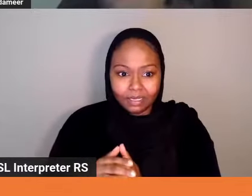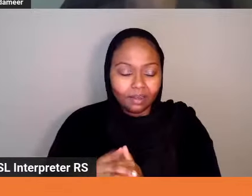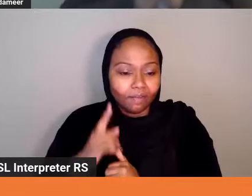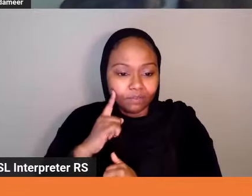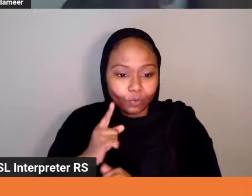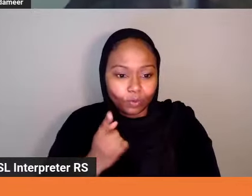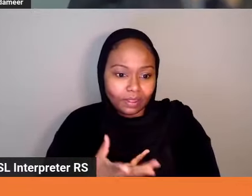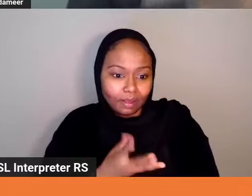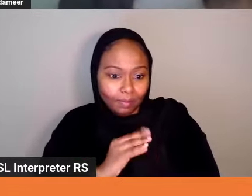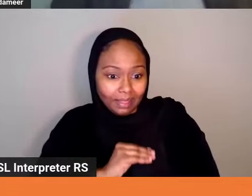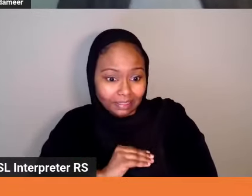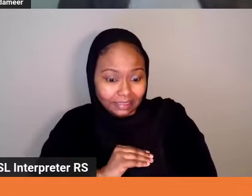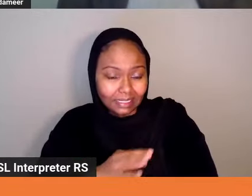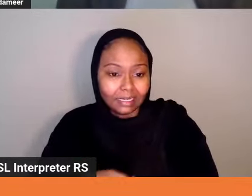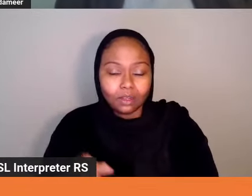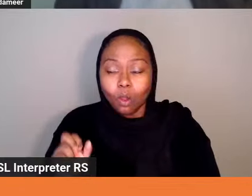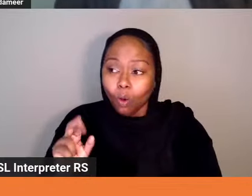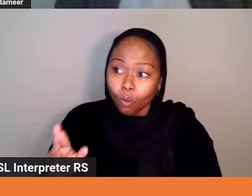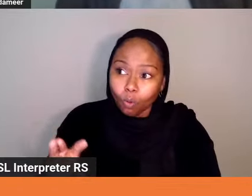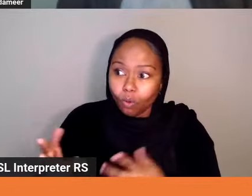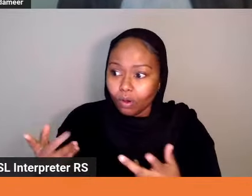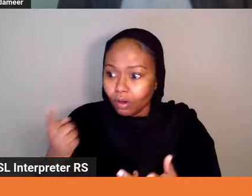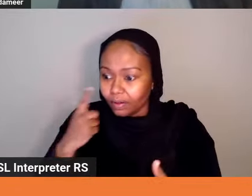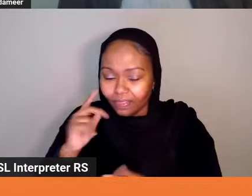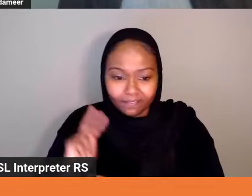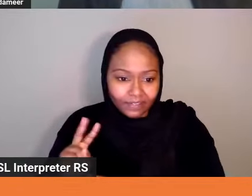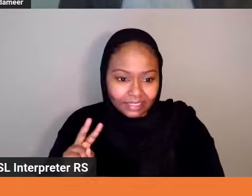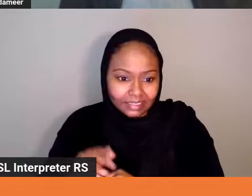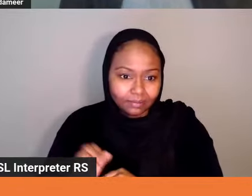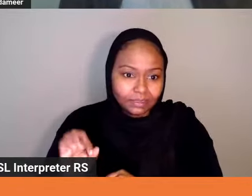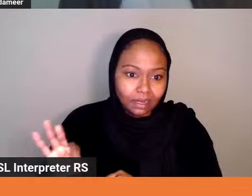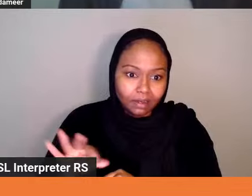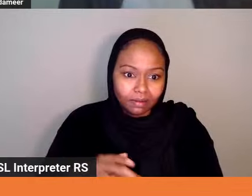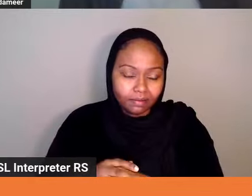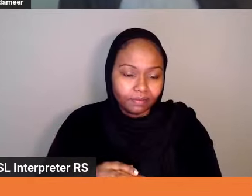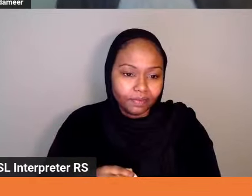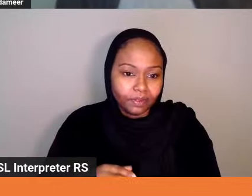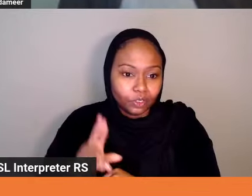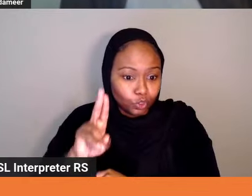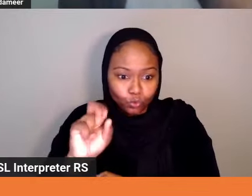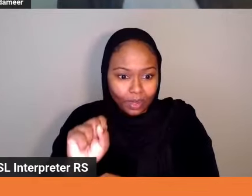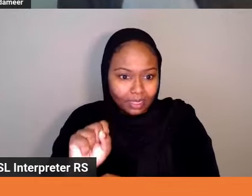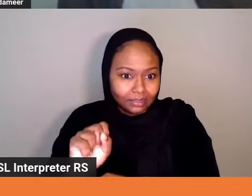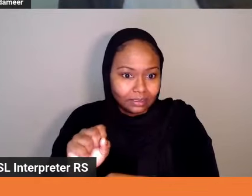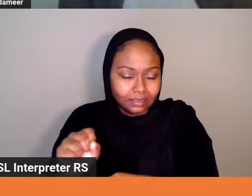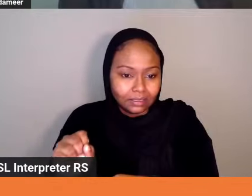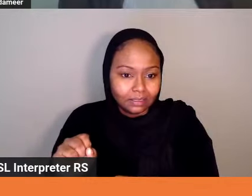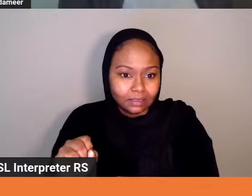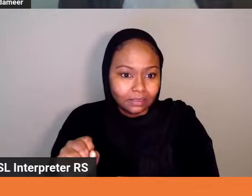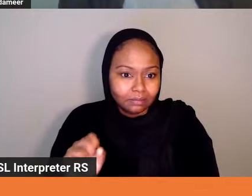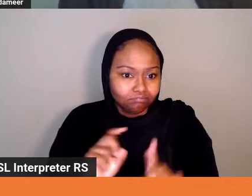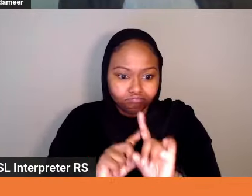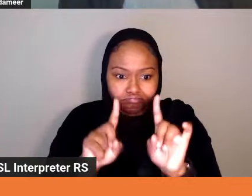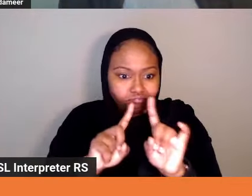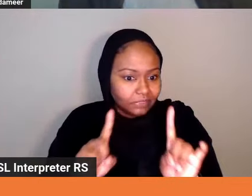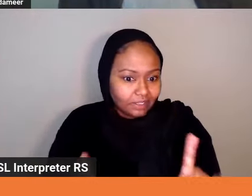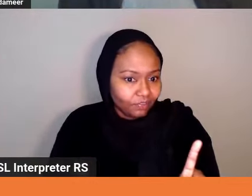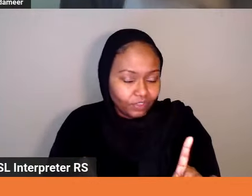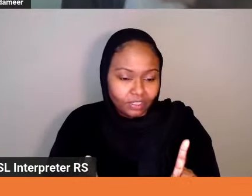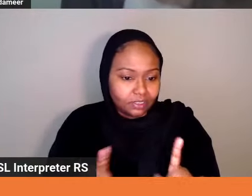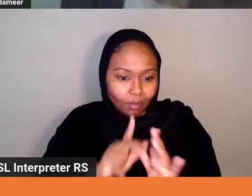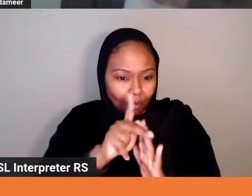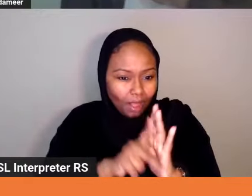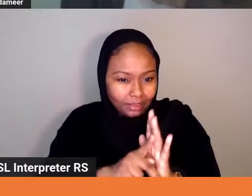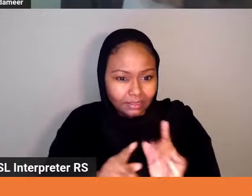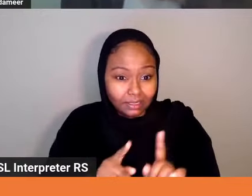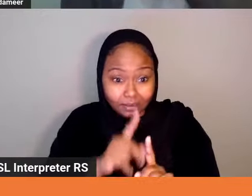Palestinian cases or for the victims of the U.S. different policies,